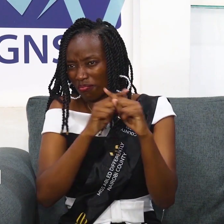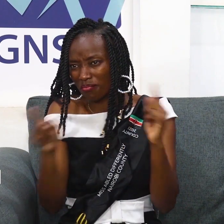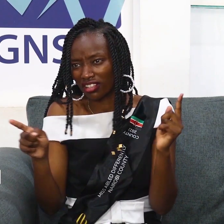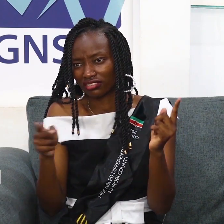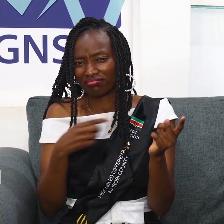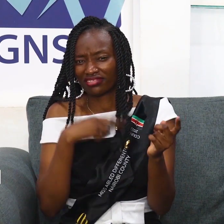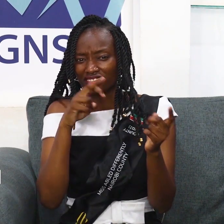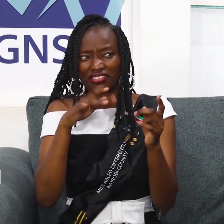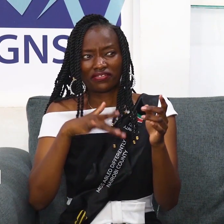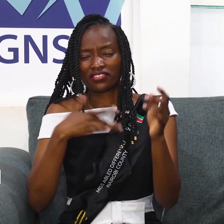And the